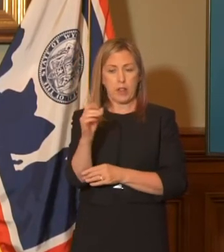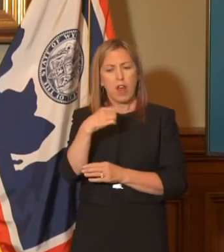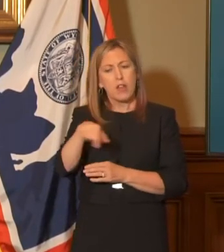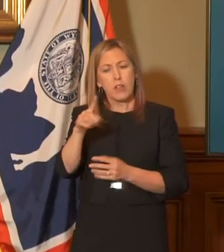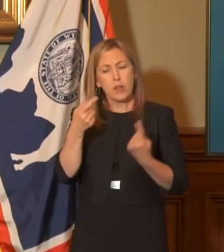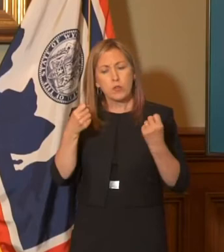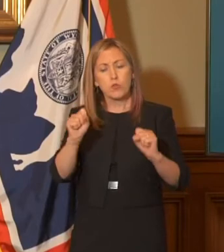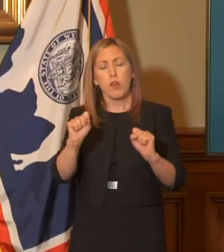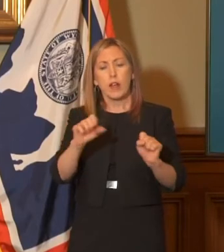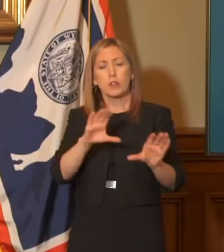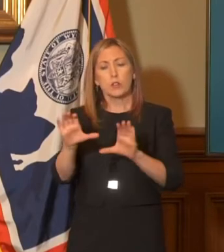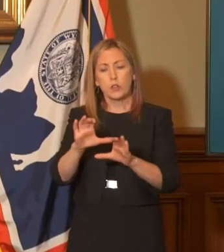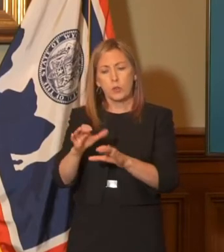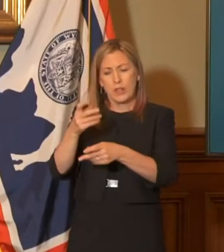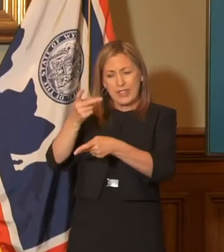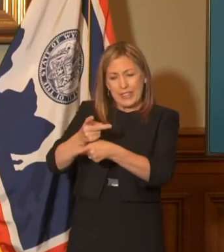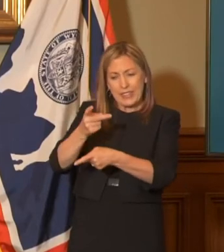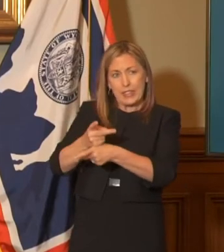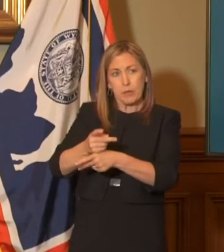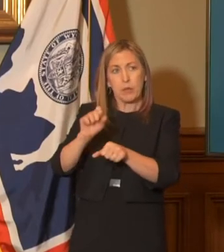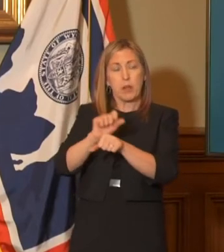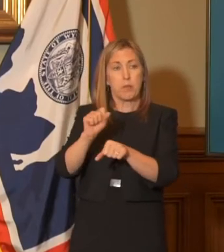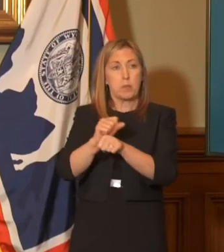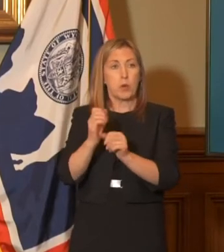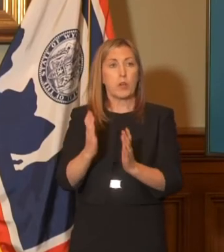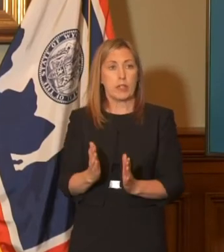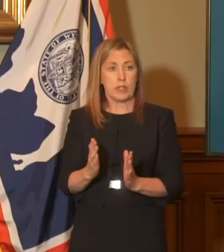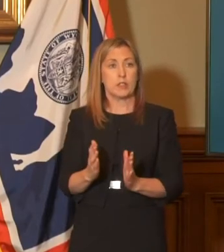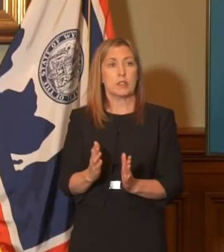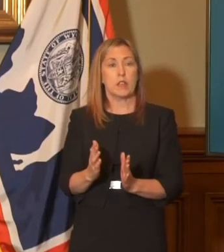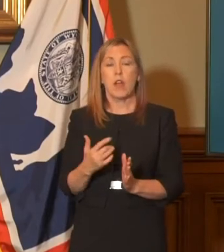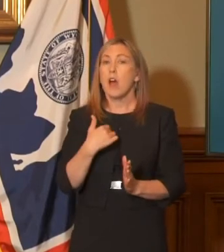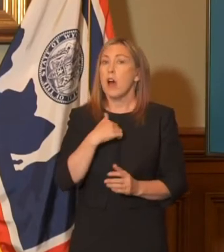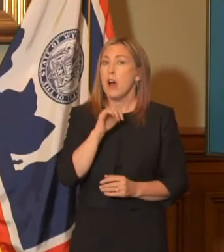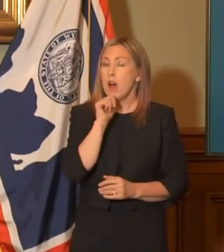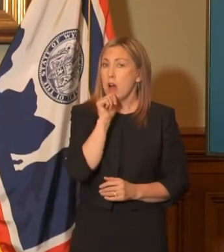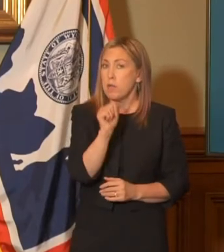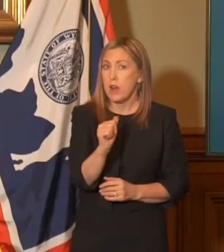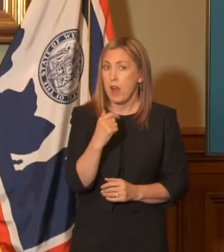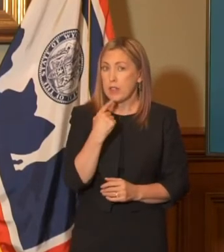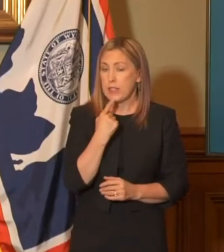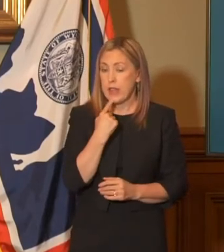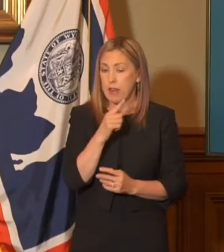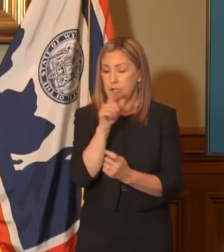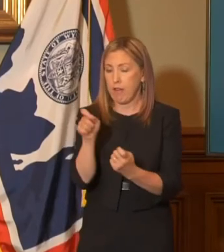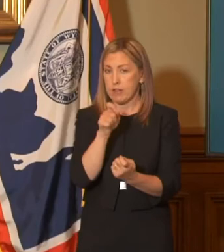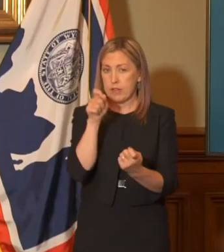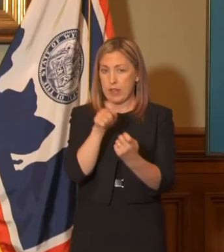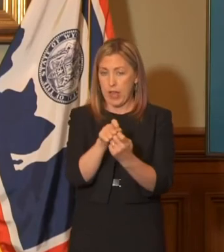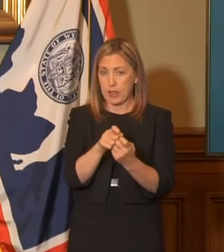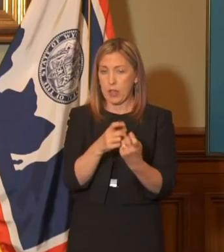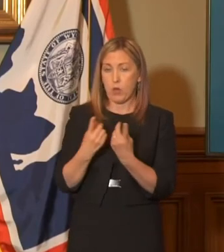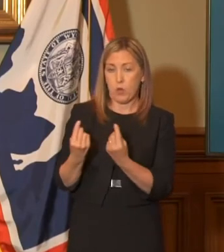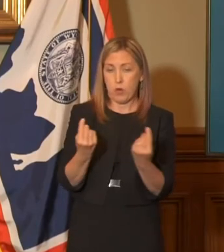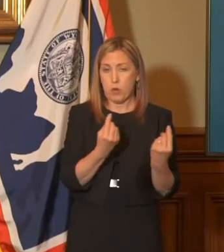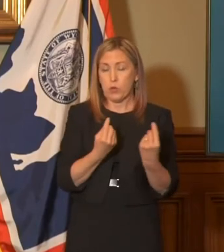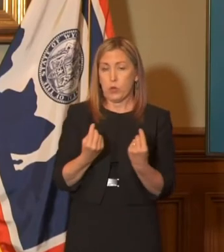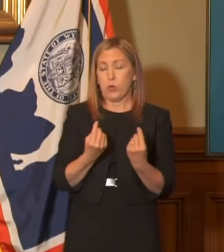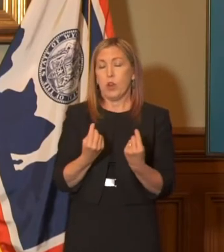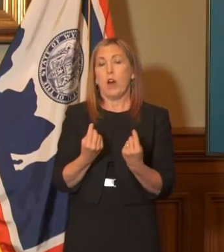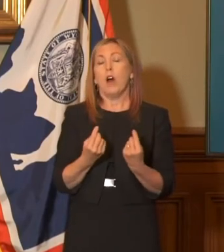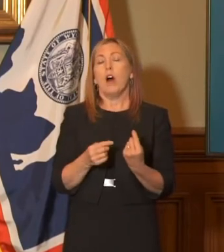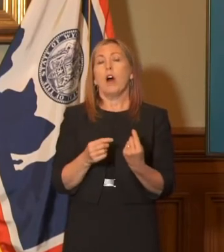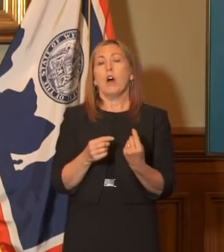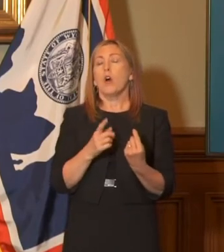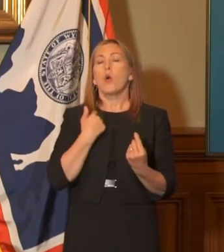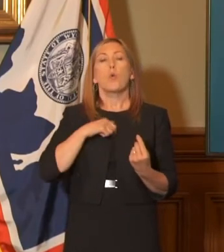their best to keep employees on. And I'm not saying that this is exactly what we do, but one of our concerns is we